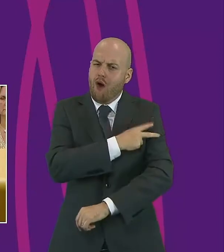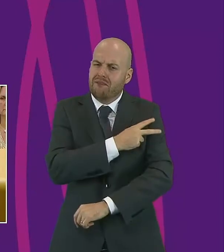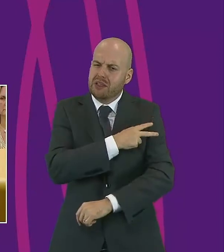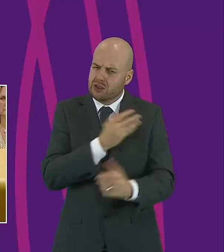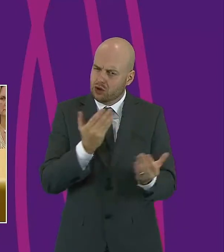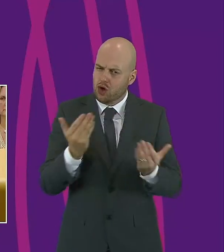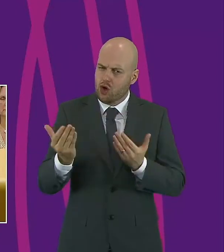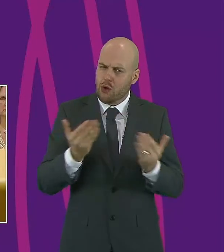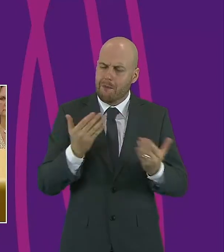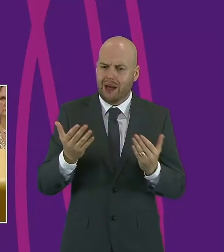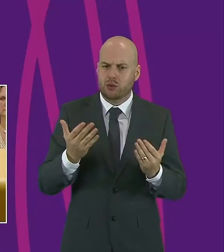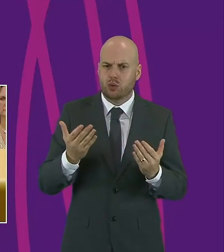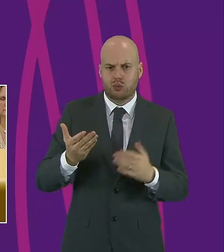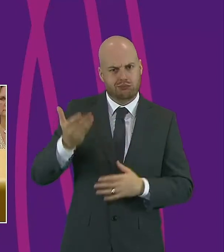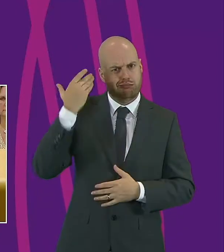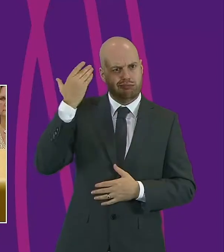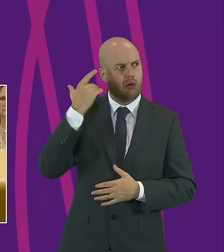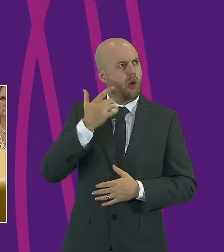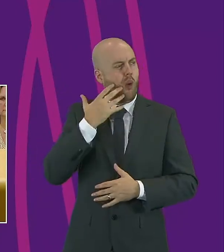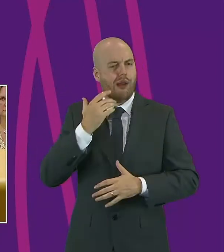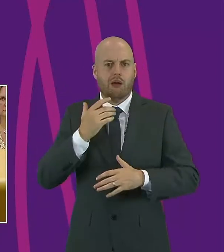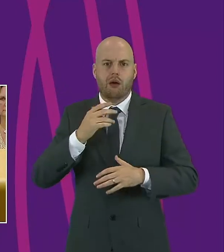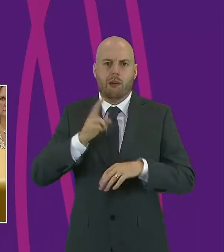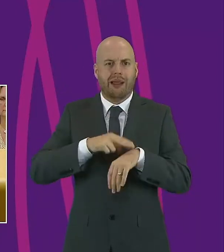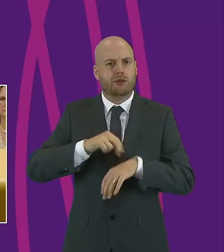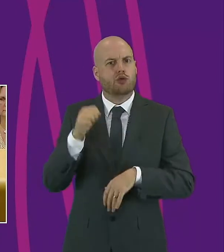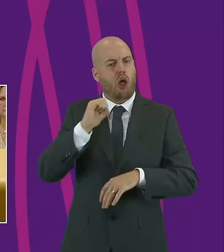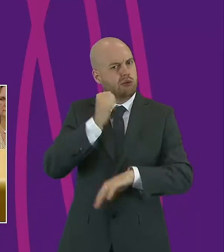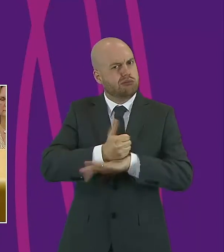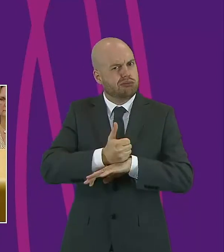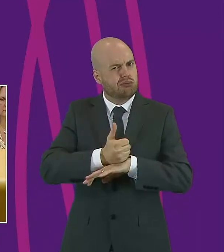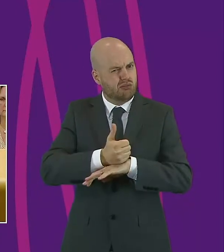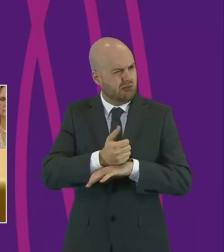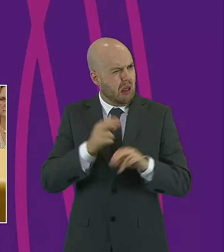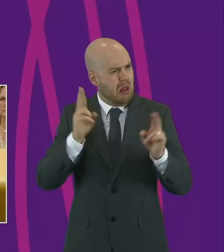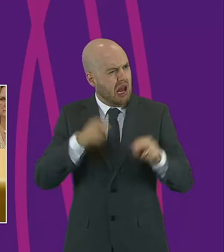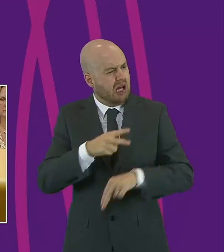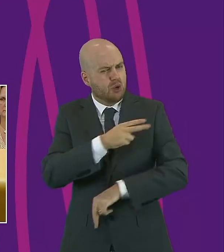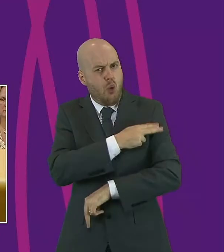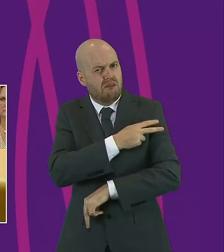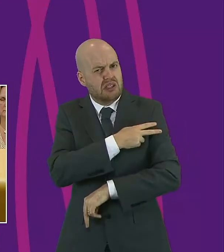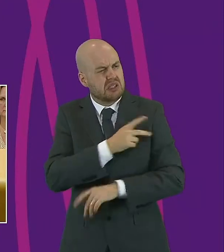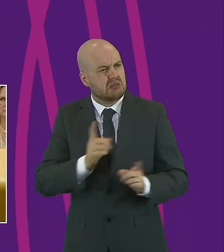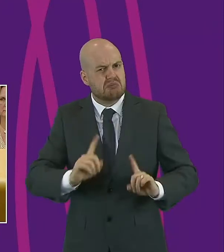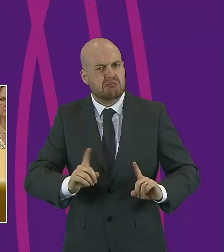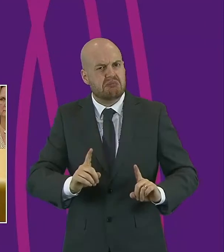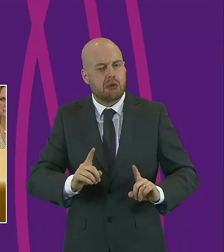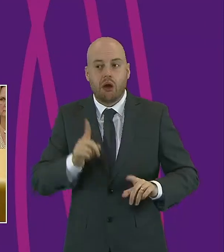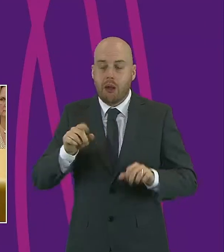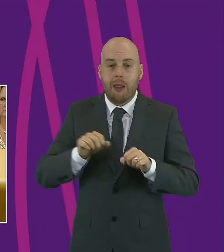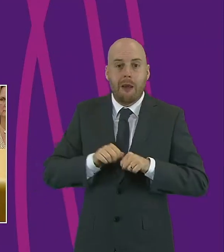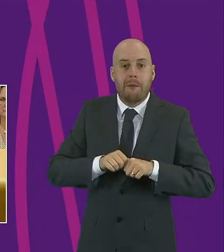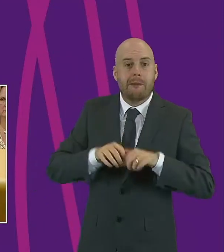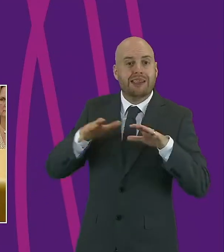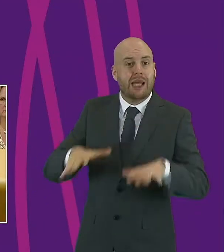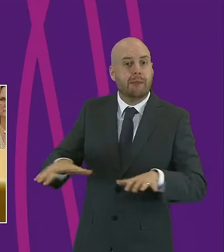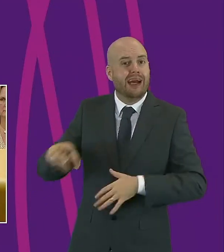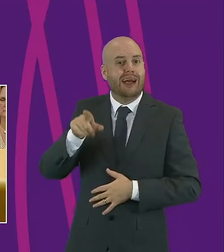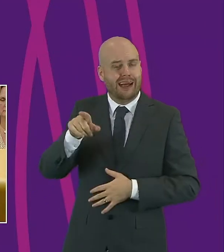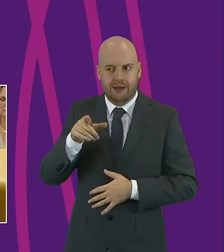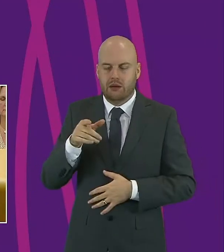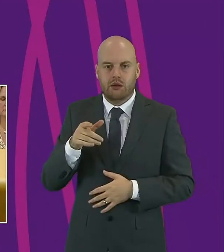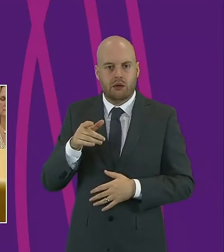Police Scotland was formed, and the pandemic has strained the public and the police purse by an extra £5